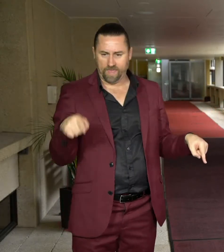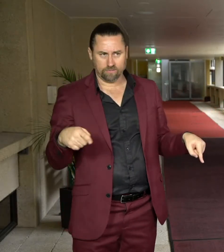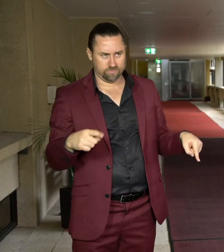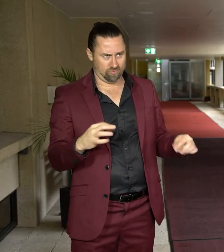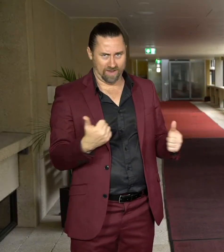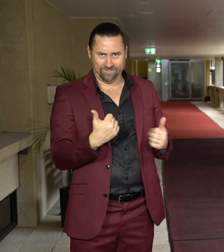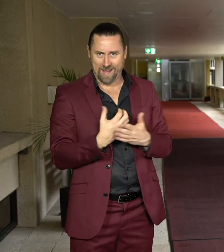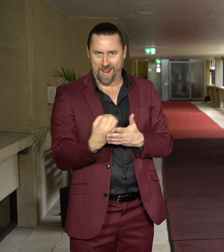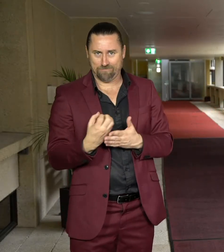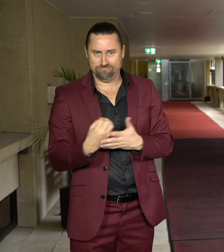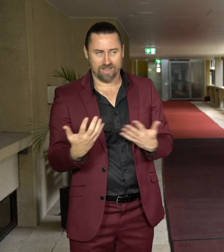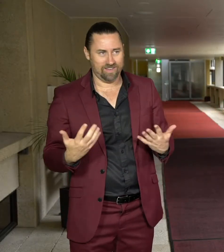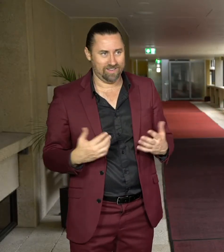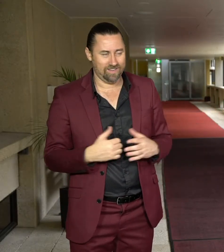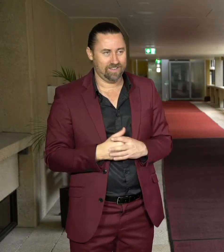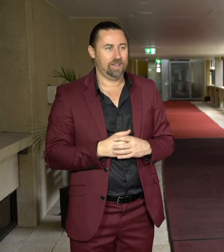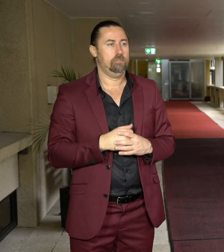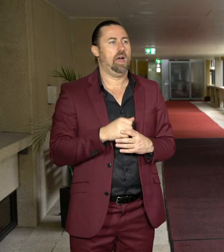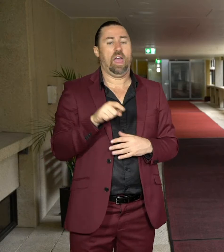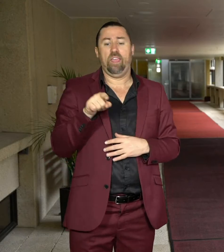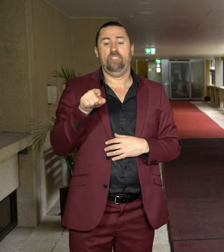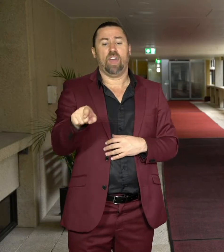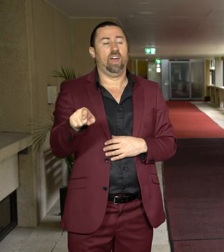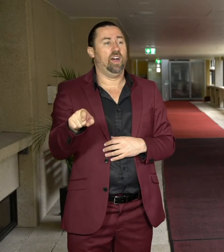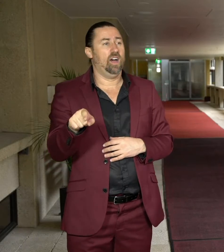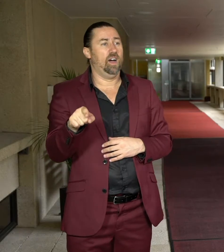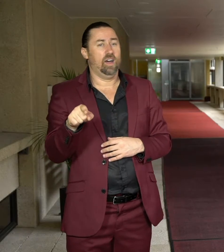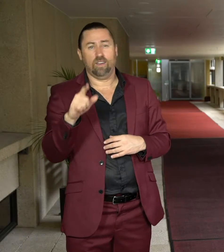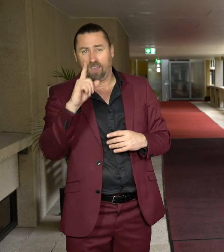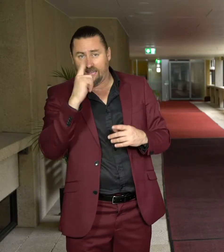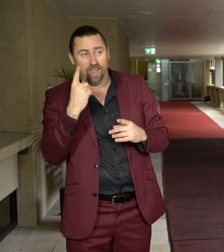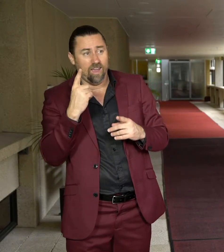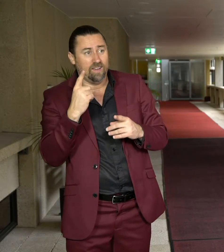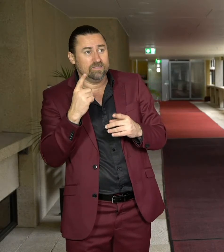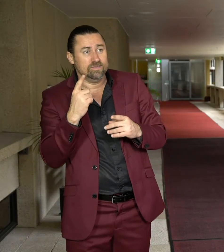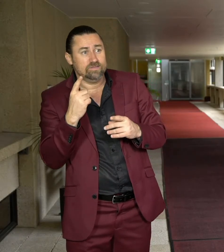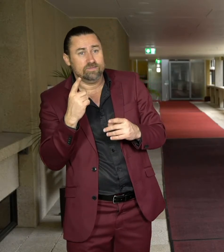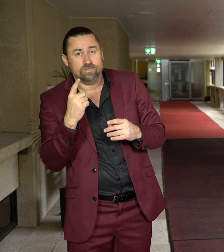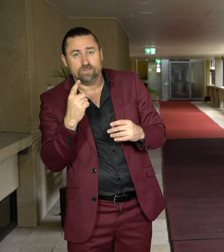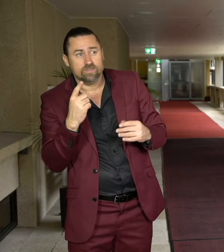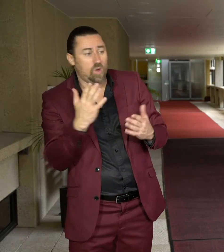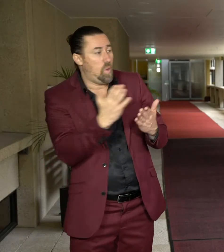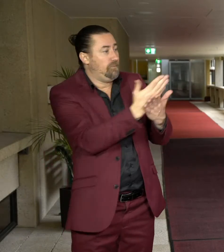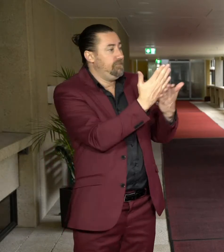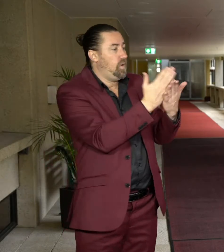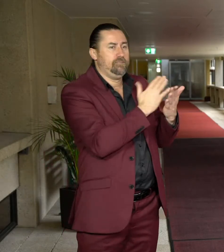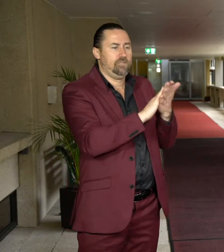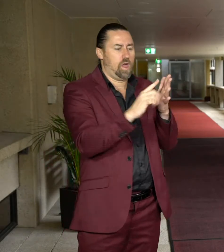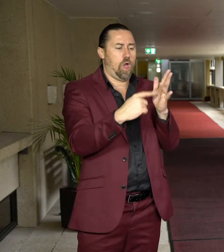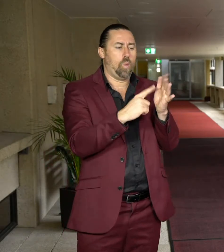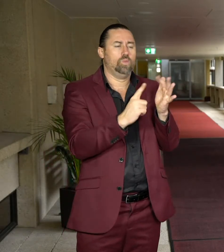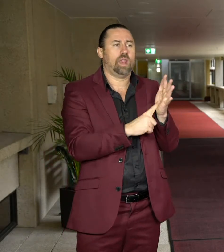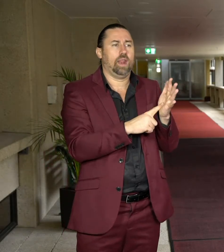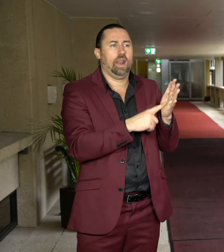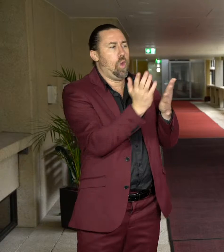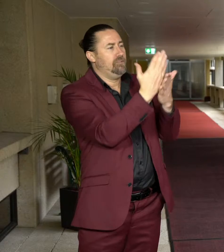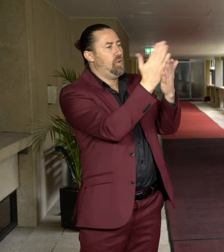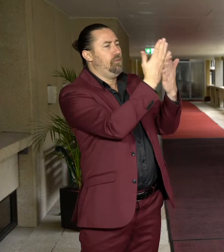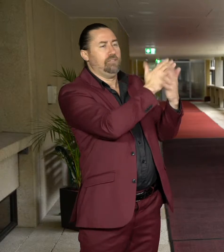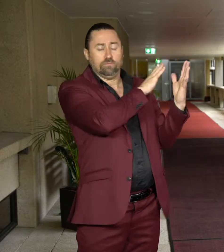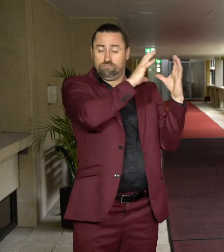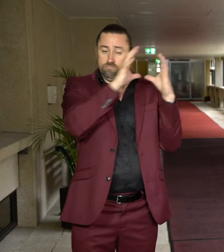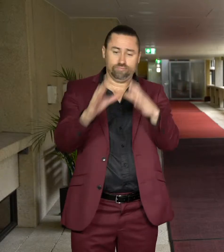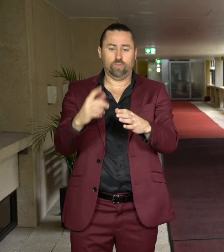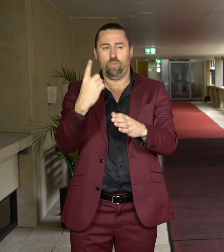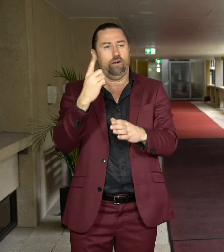Certainly this facility could not replace or supplant all of the existing hotel quarantine capacity.